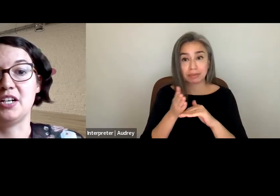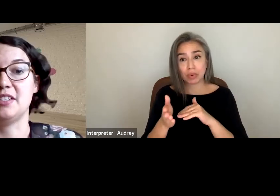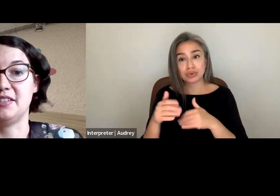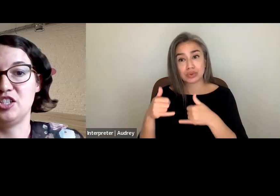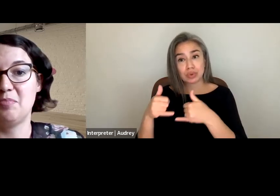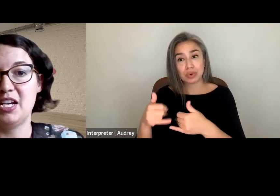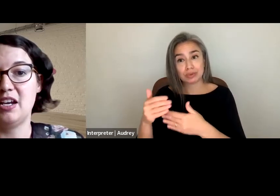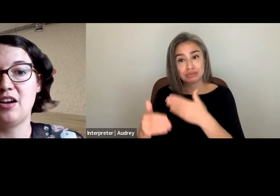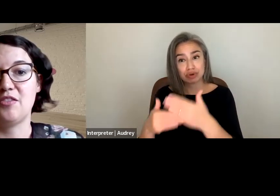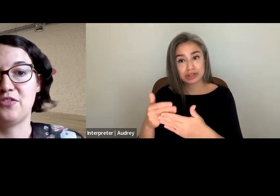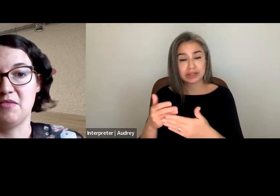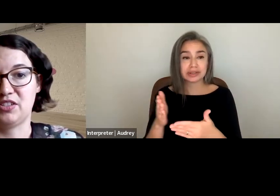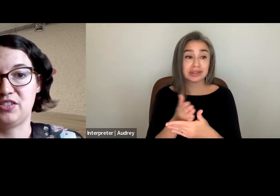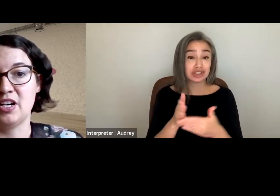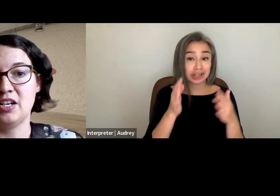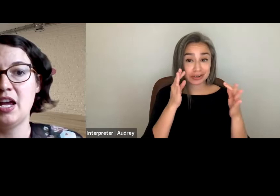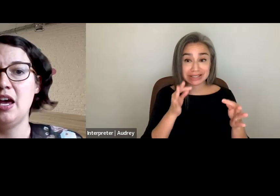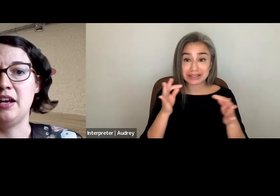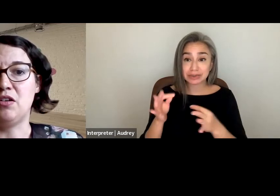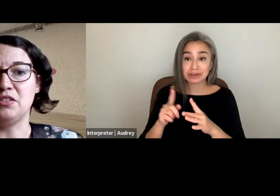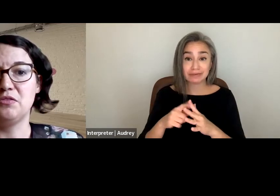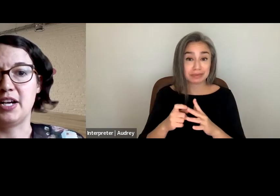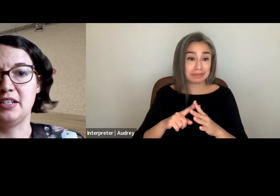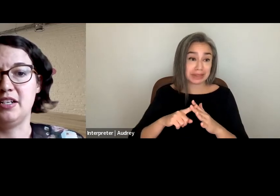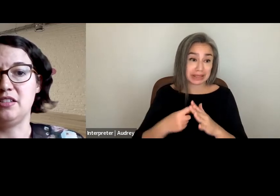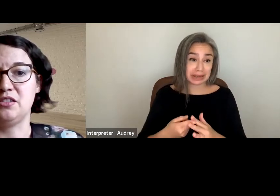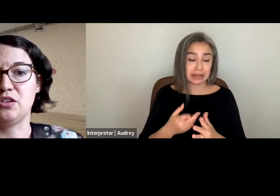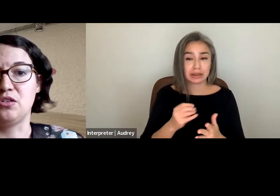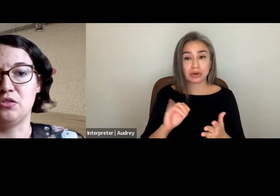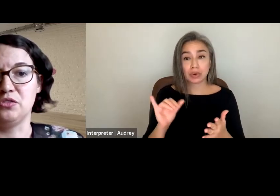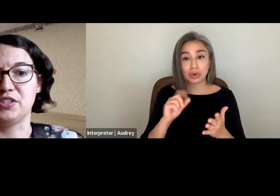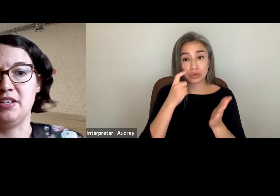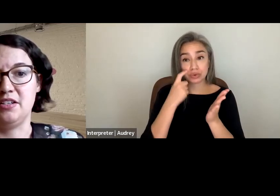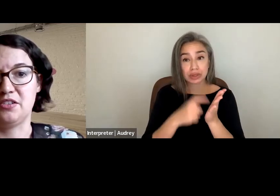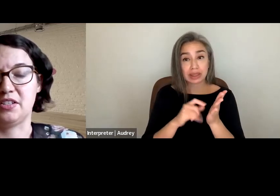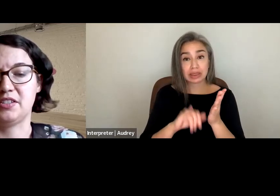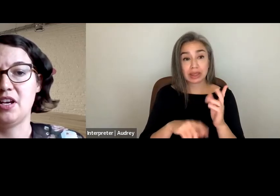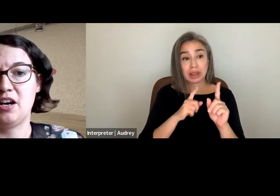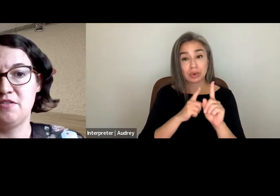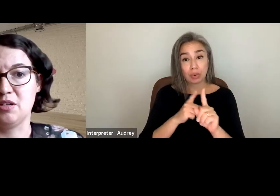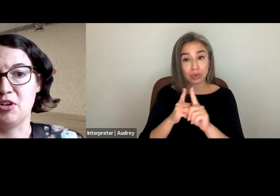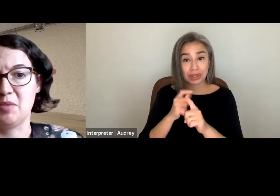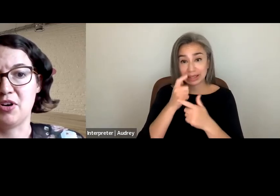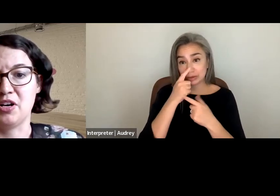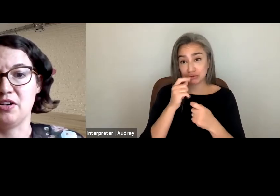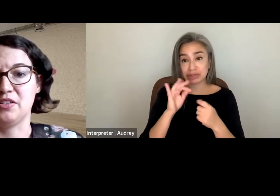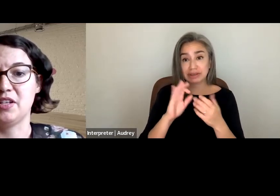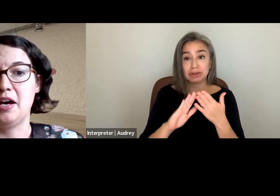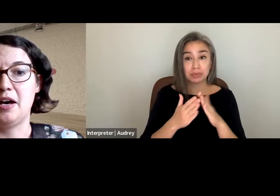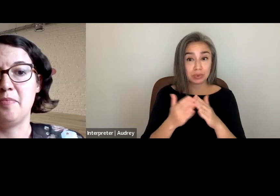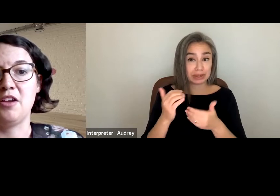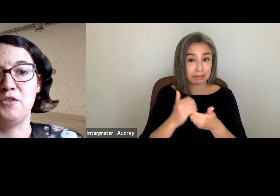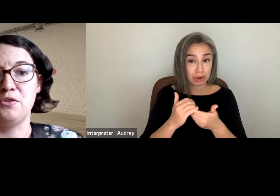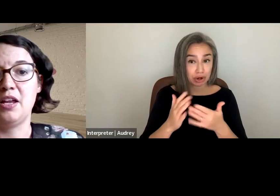for shared decision-making from the start, and it also recognizes the goals and interests of the community